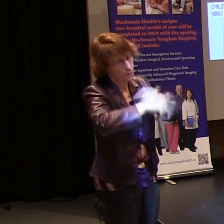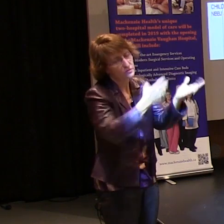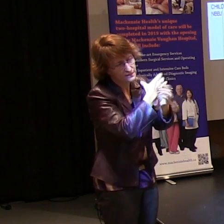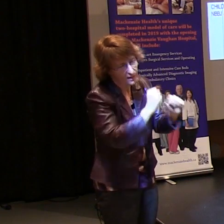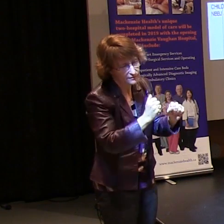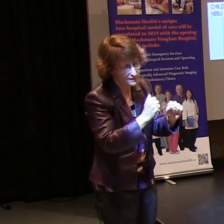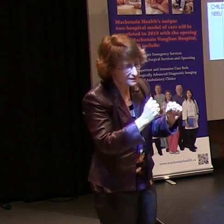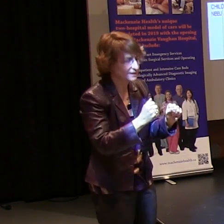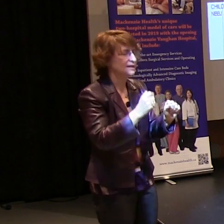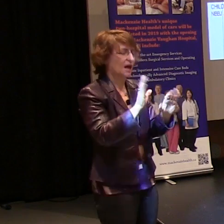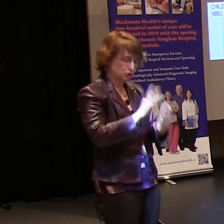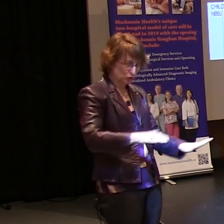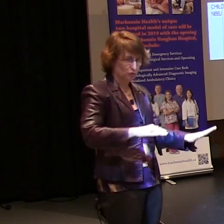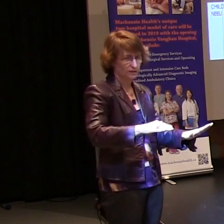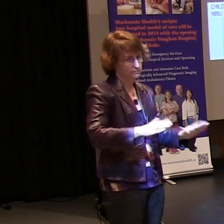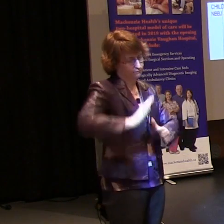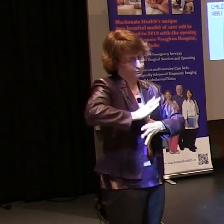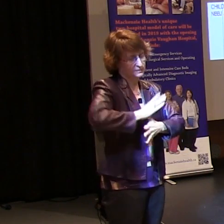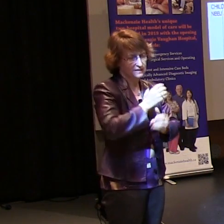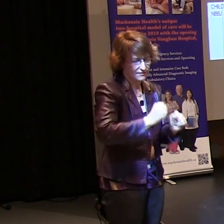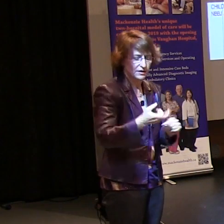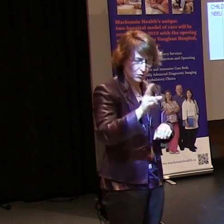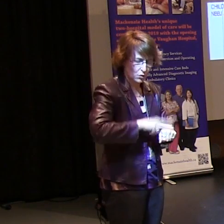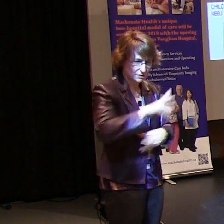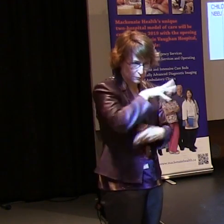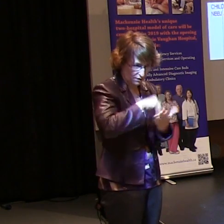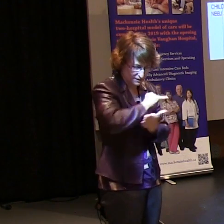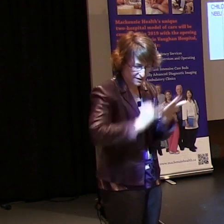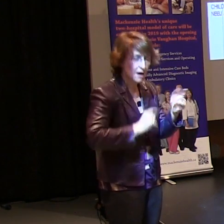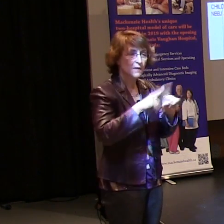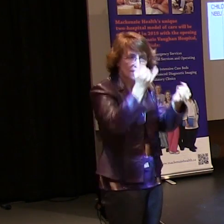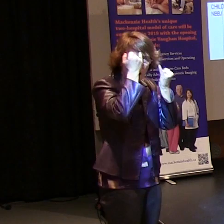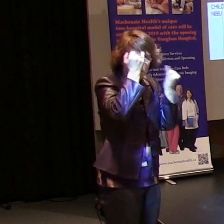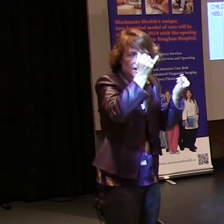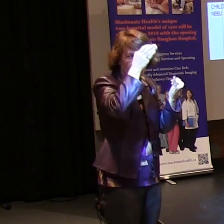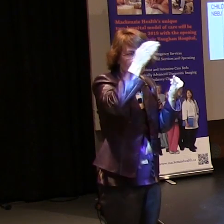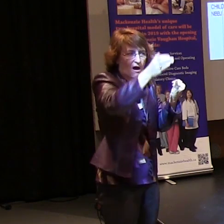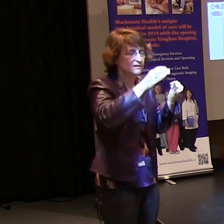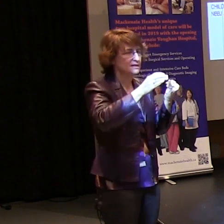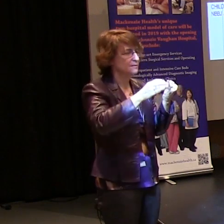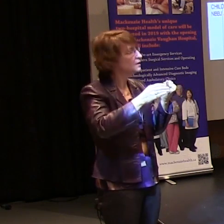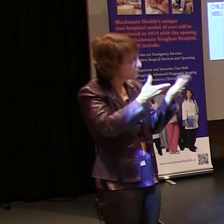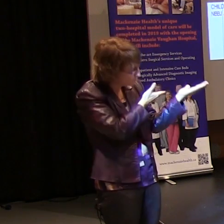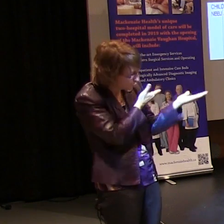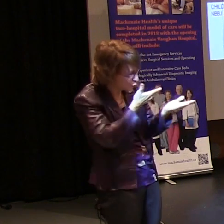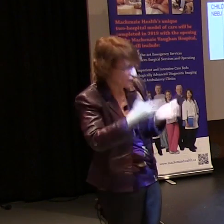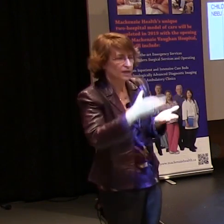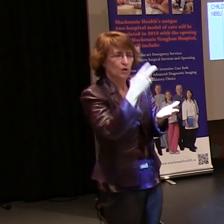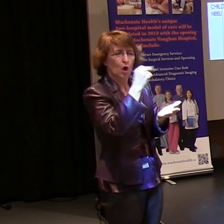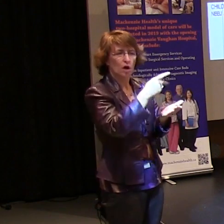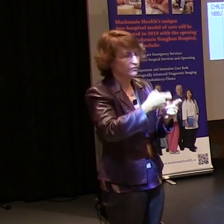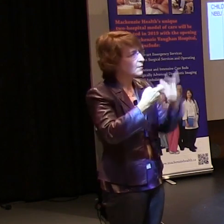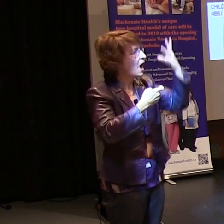the patient and children and all that. It's part of the design. But the idea, let's bring the garden from down